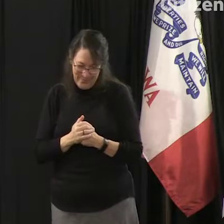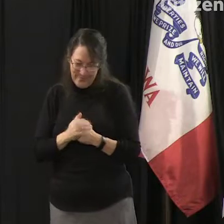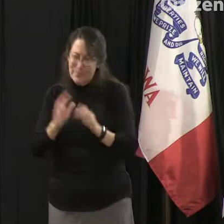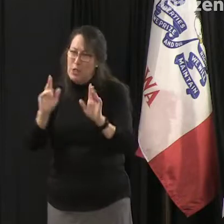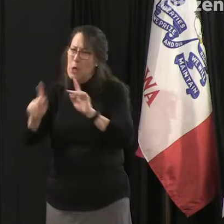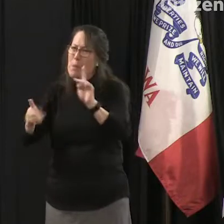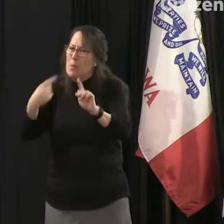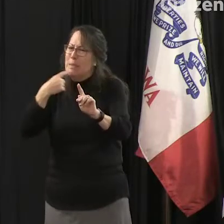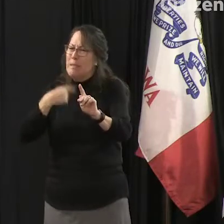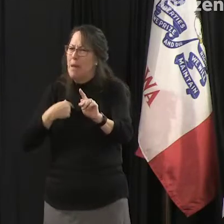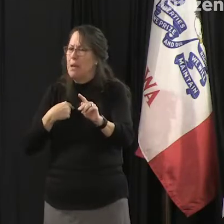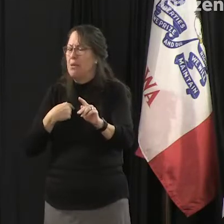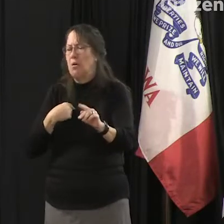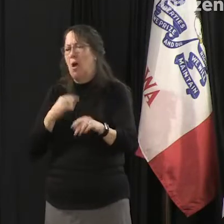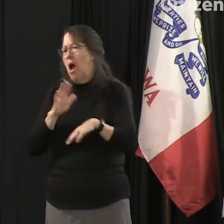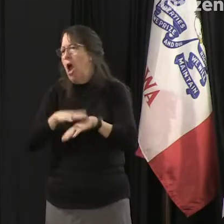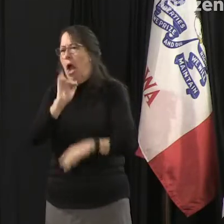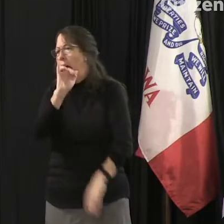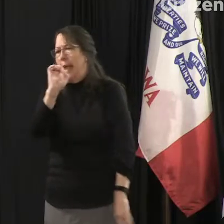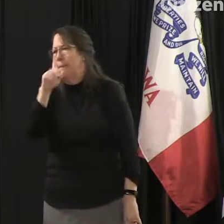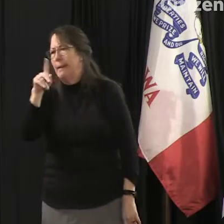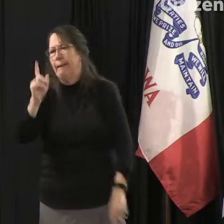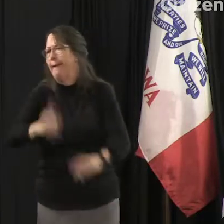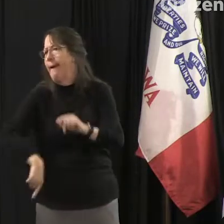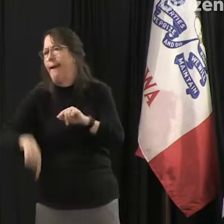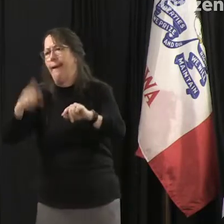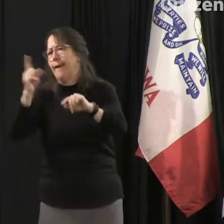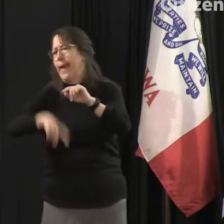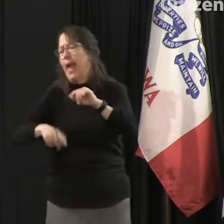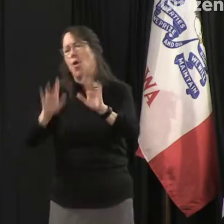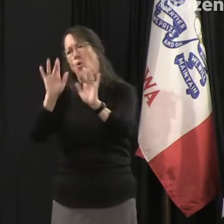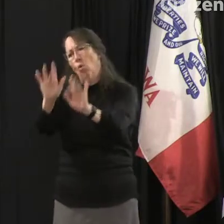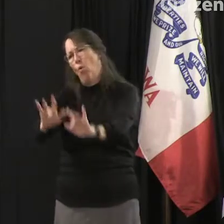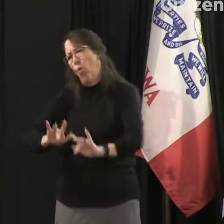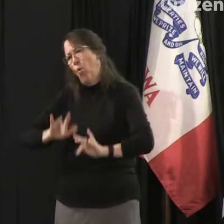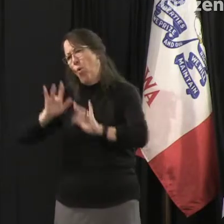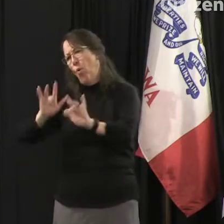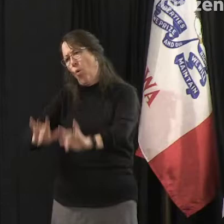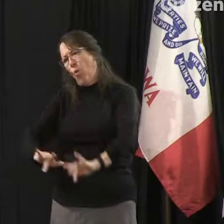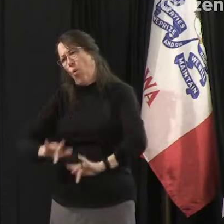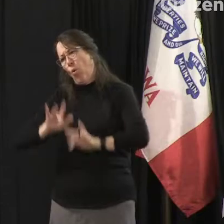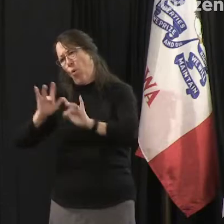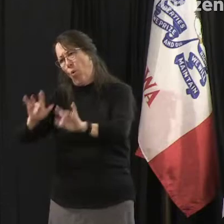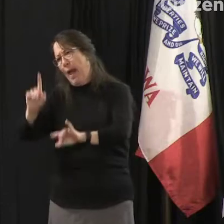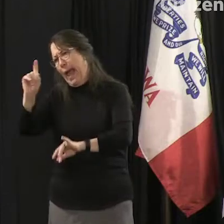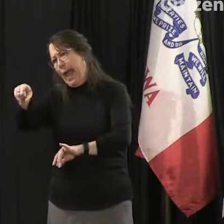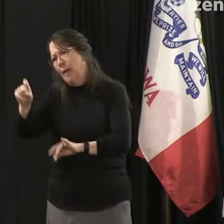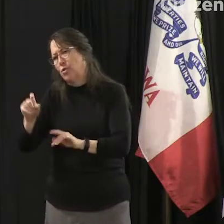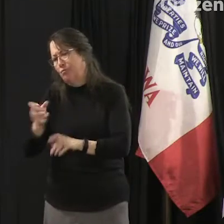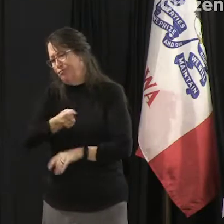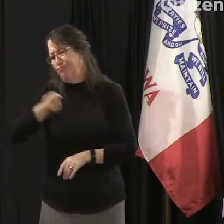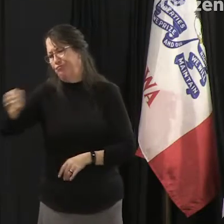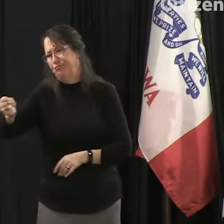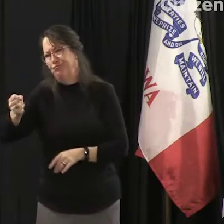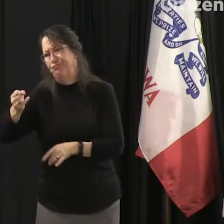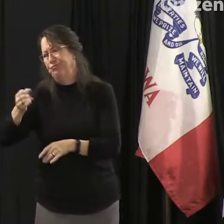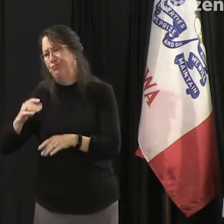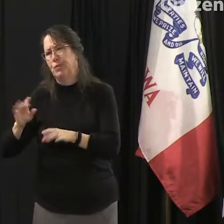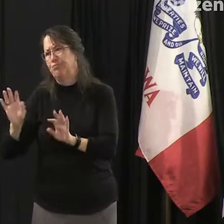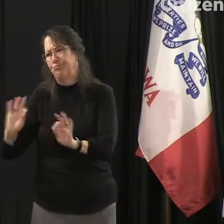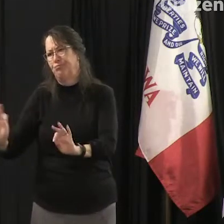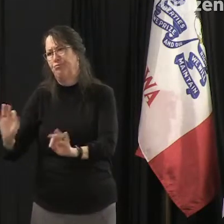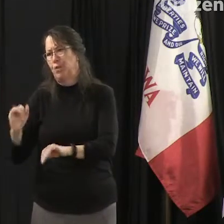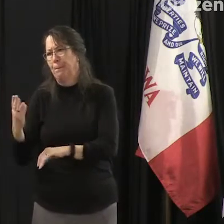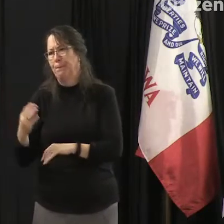when people tell me, well, someone on IEP, you got to have sympathy, you got to patronizing and stick them away and sub minimum wage